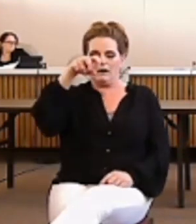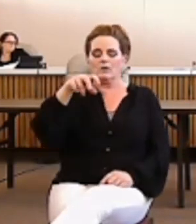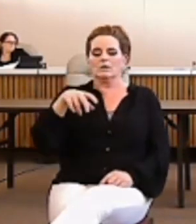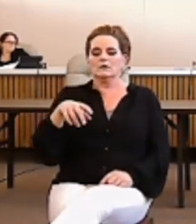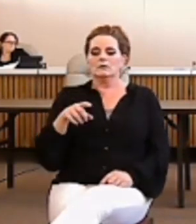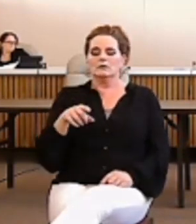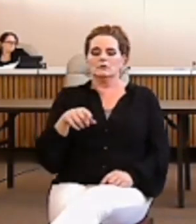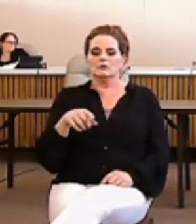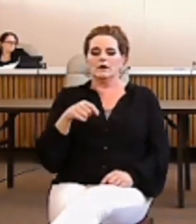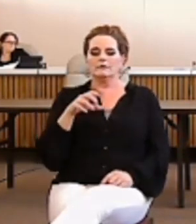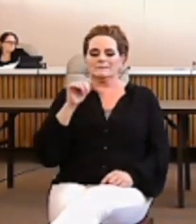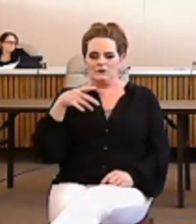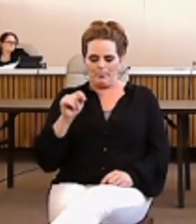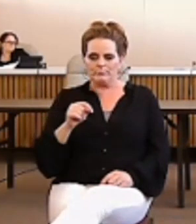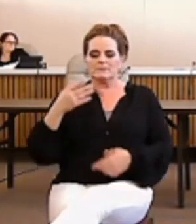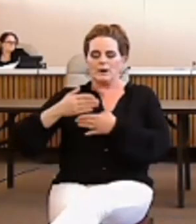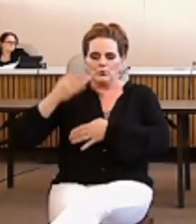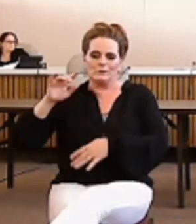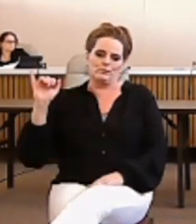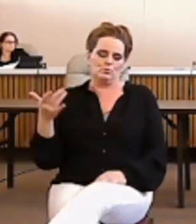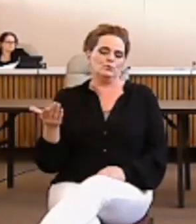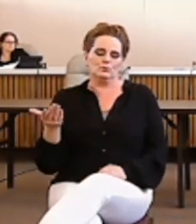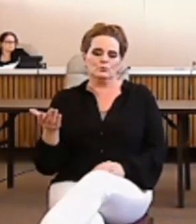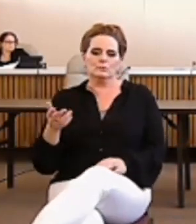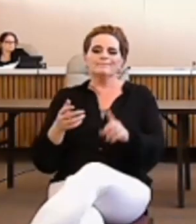not apartments and windows there. Yeah. Right.